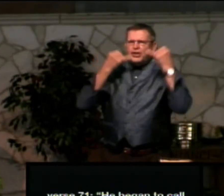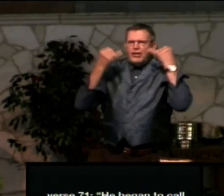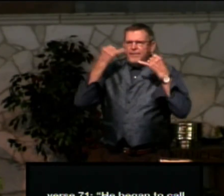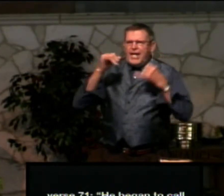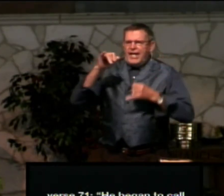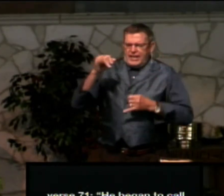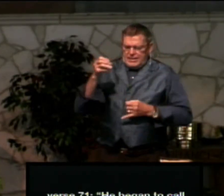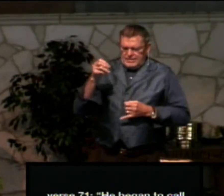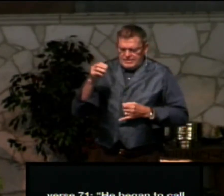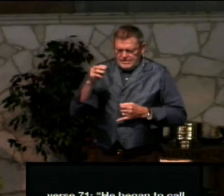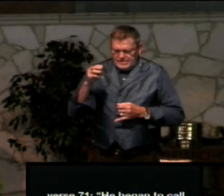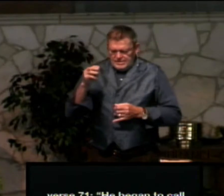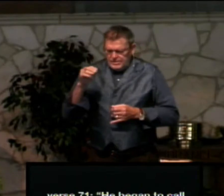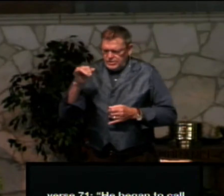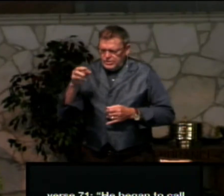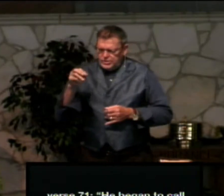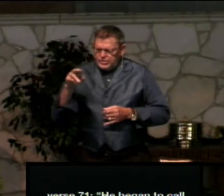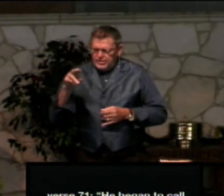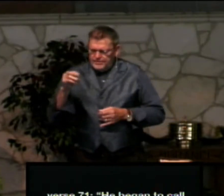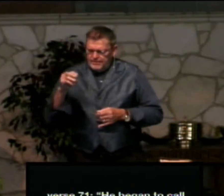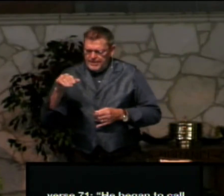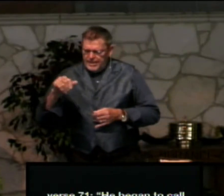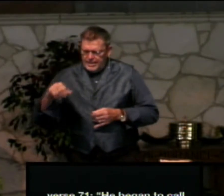In Jeremiah